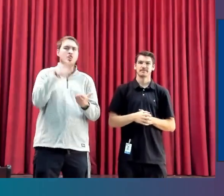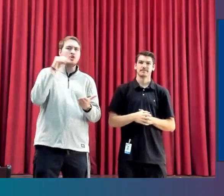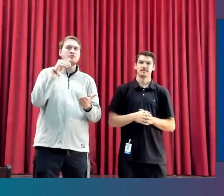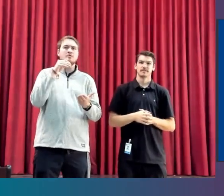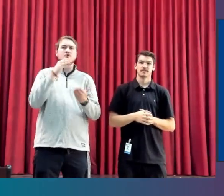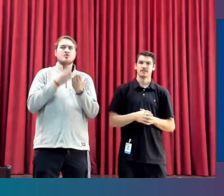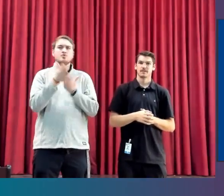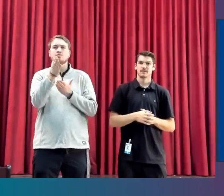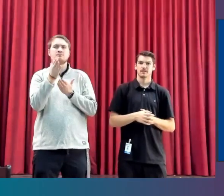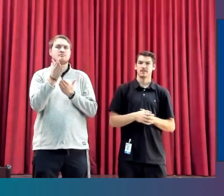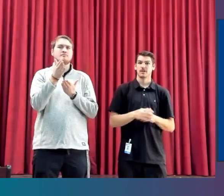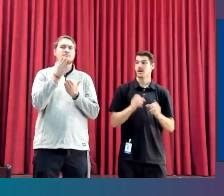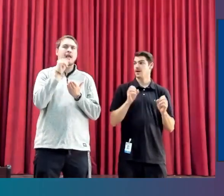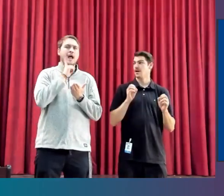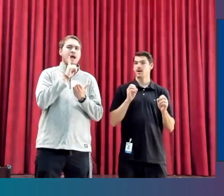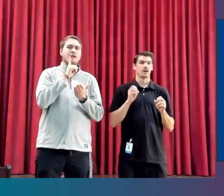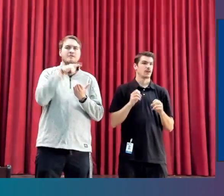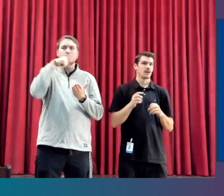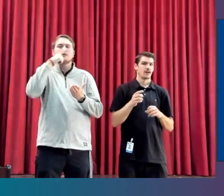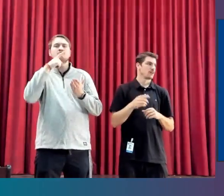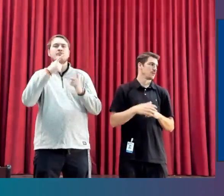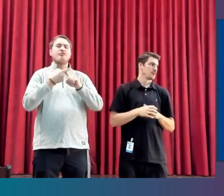All right.